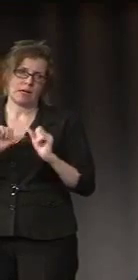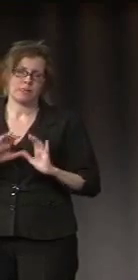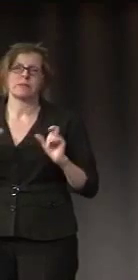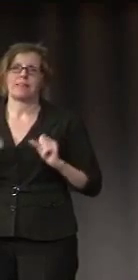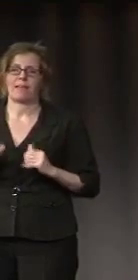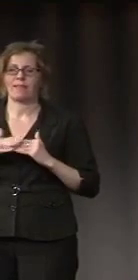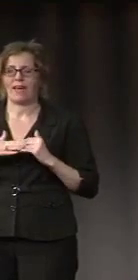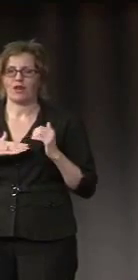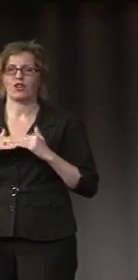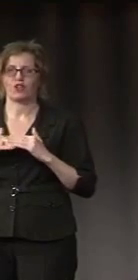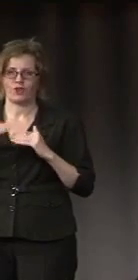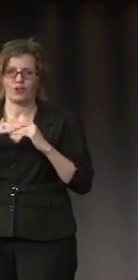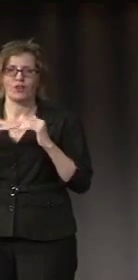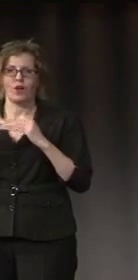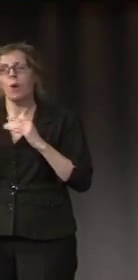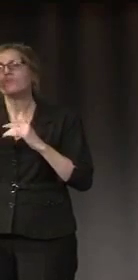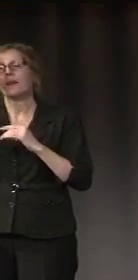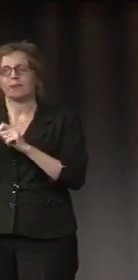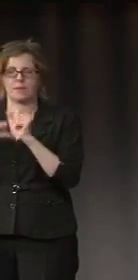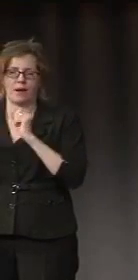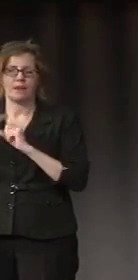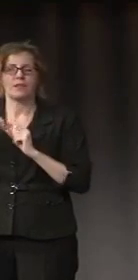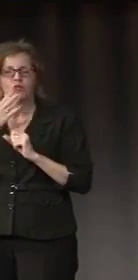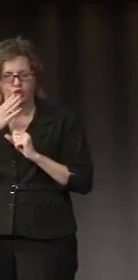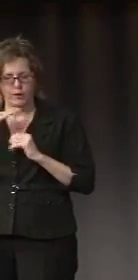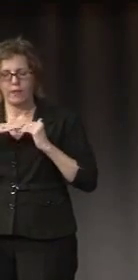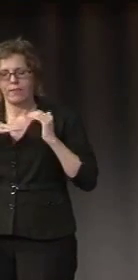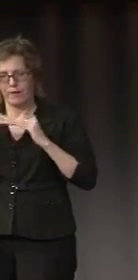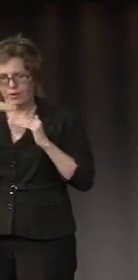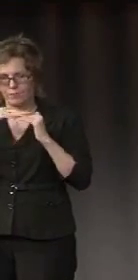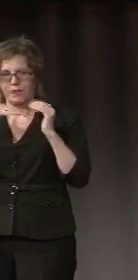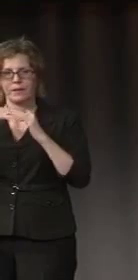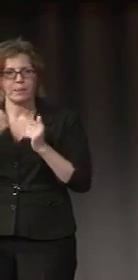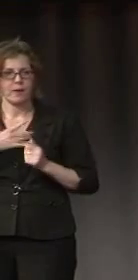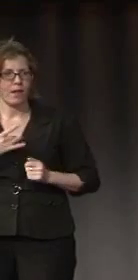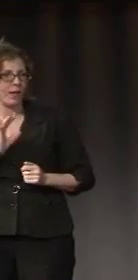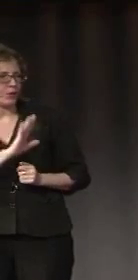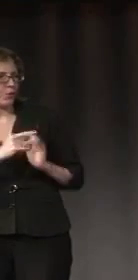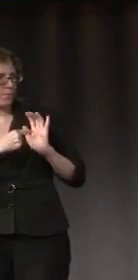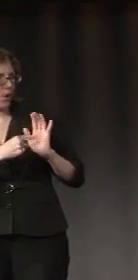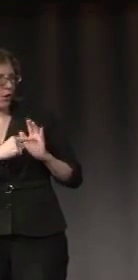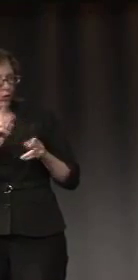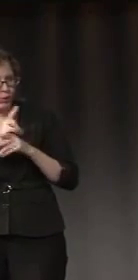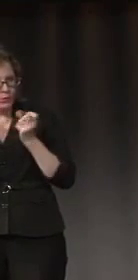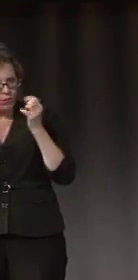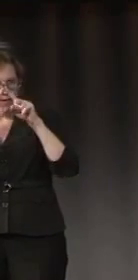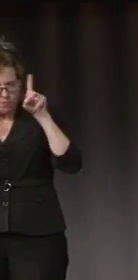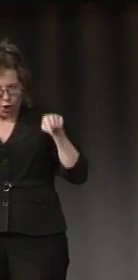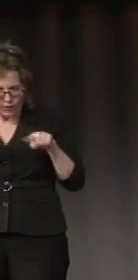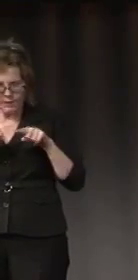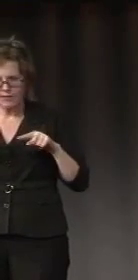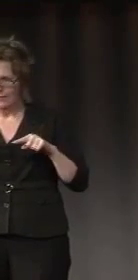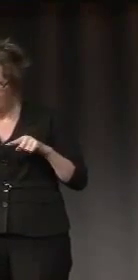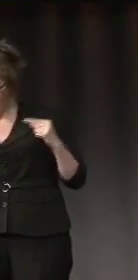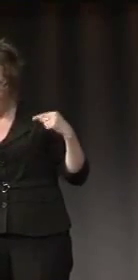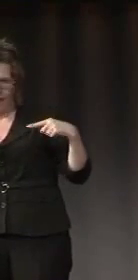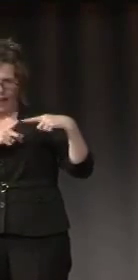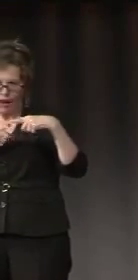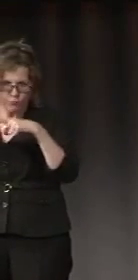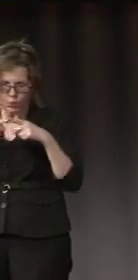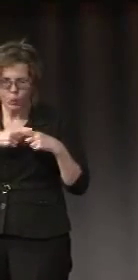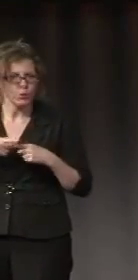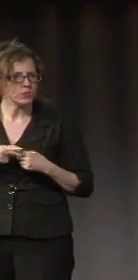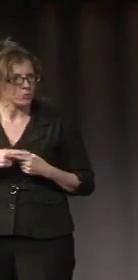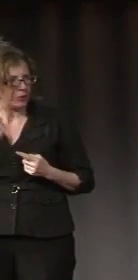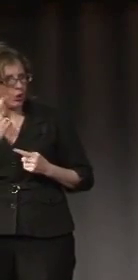like the aesthetics of your model, when it used lots of boxes and arrows, et cetera, to show the layering, and we heard some of that. Mm-hmm.